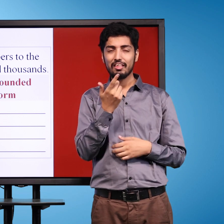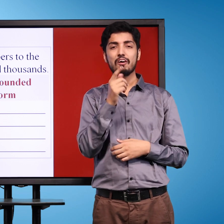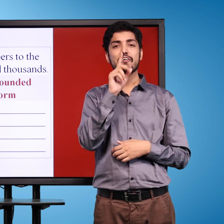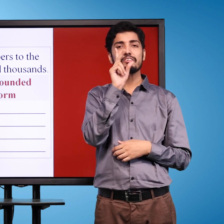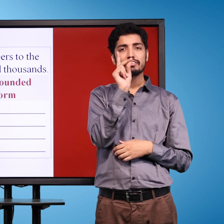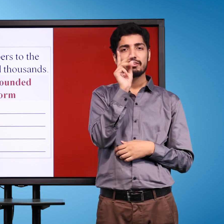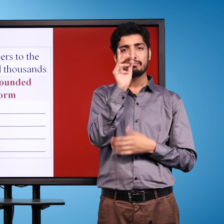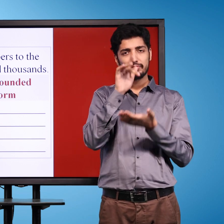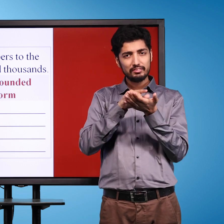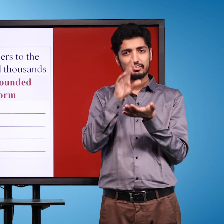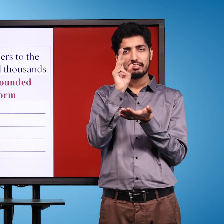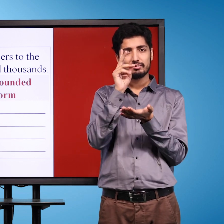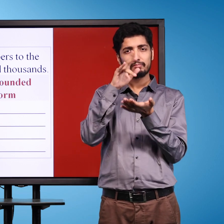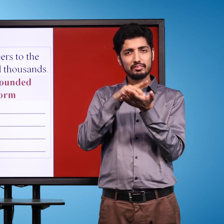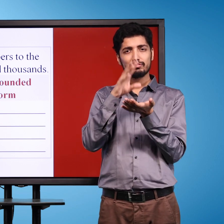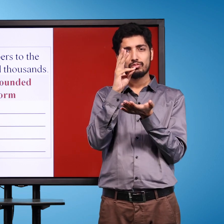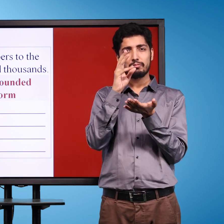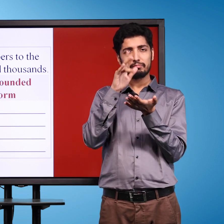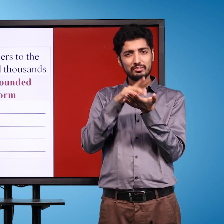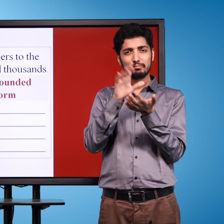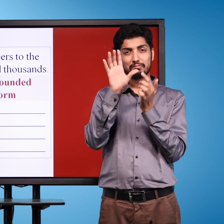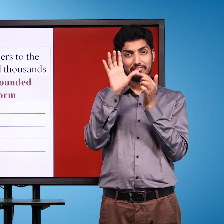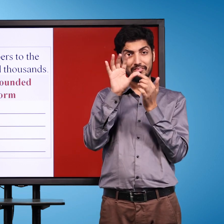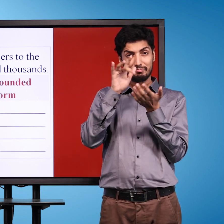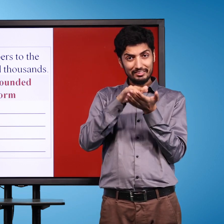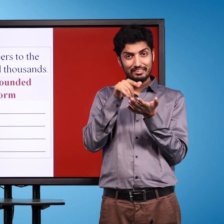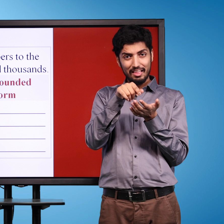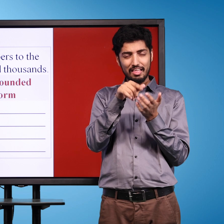Column 2 heading is Approximate to Nearest.